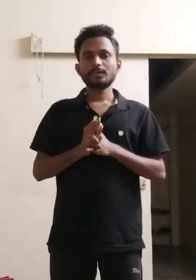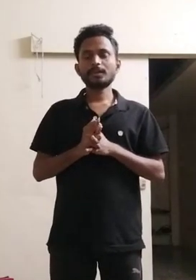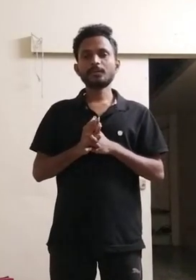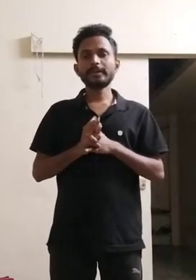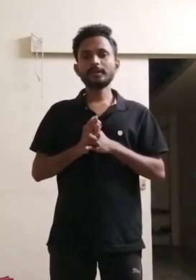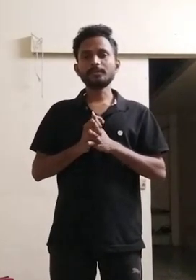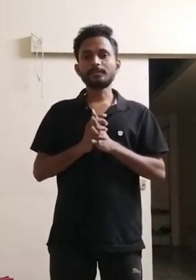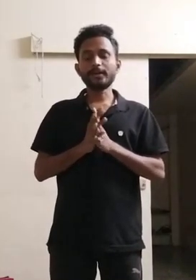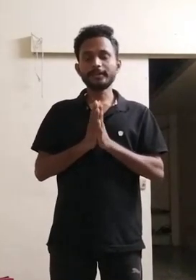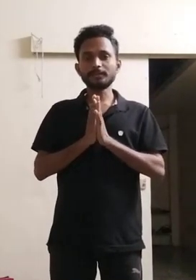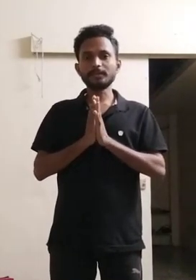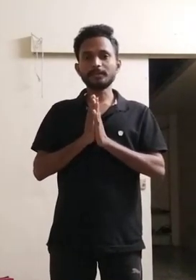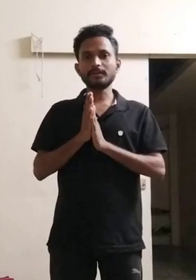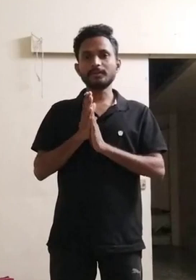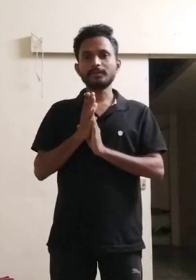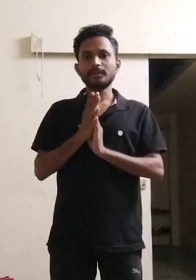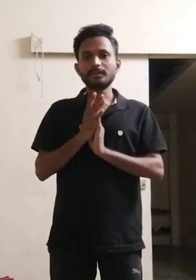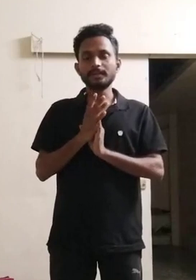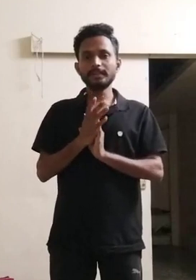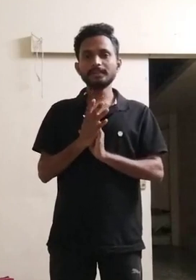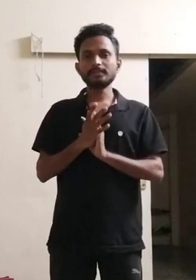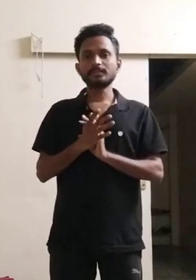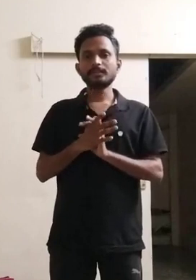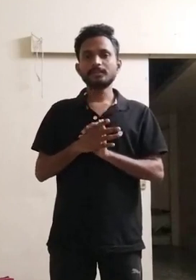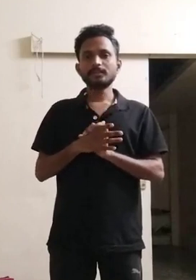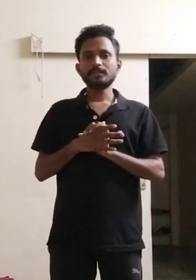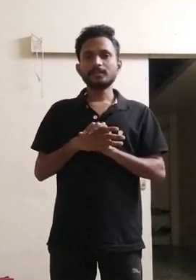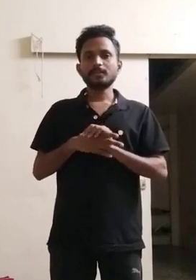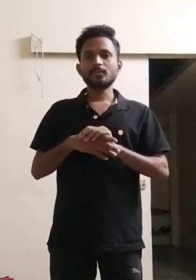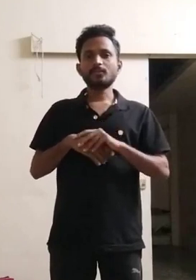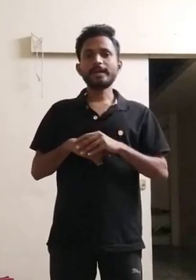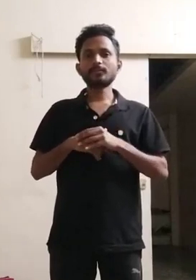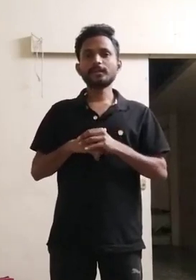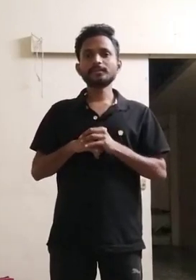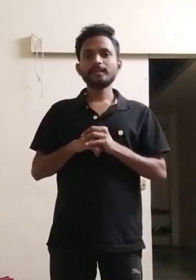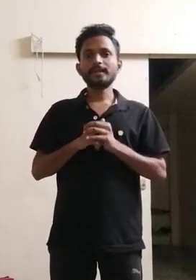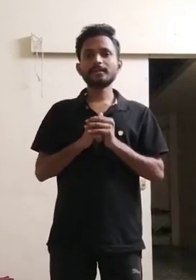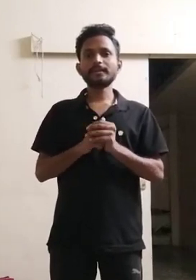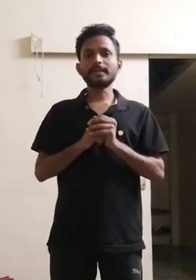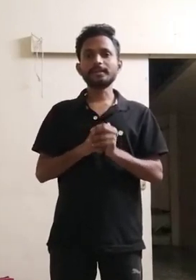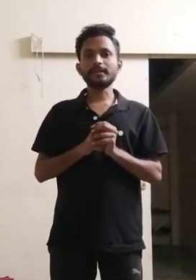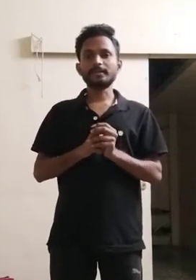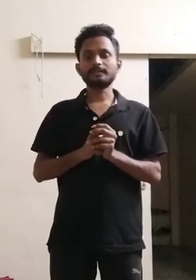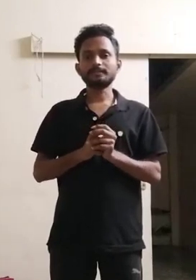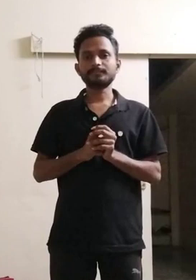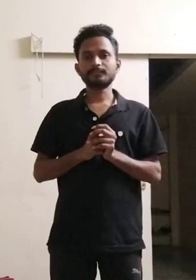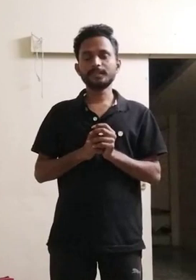Third point of the is write once and run anywhere